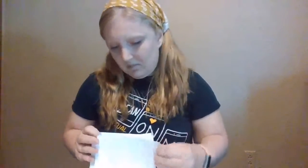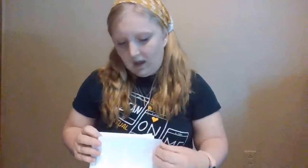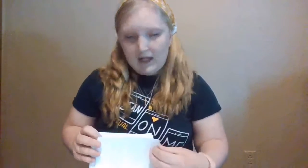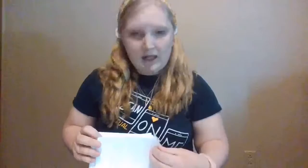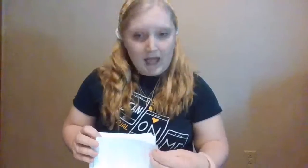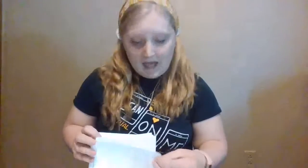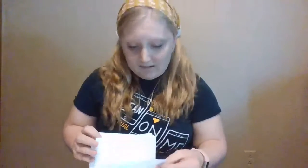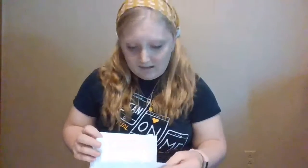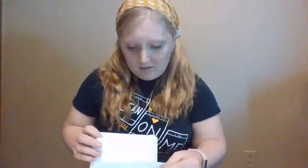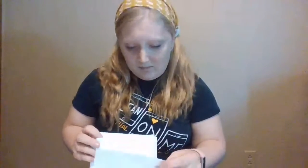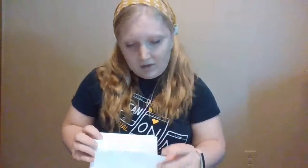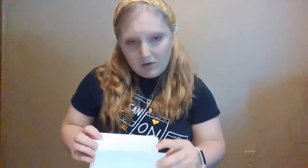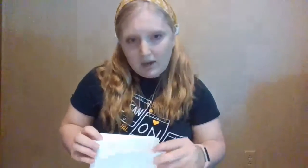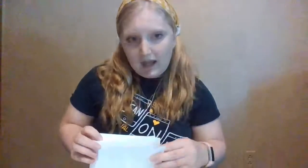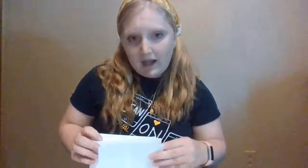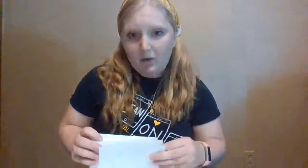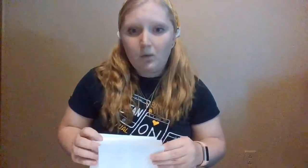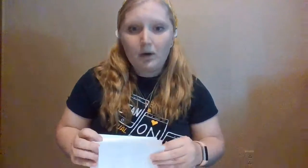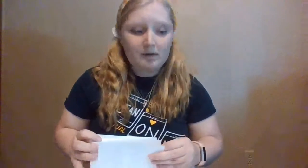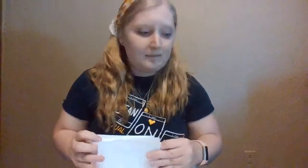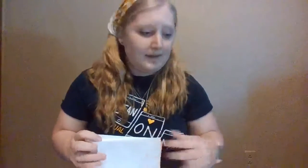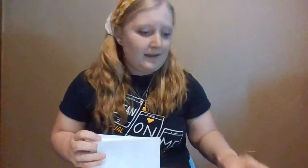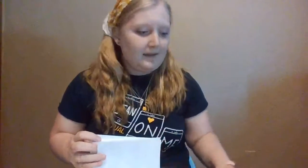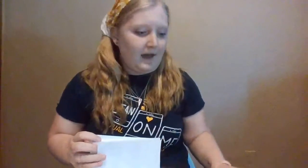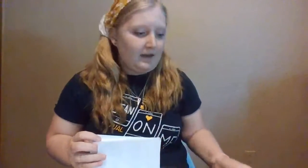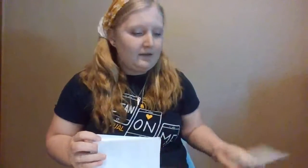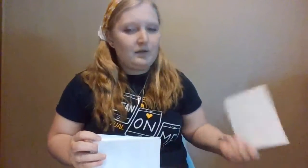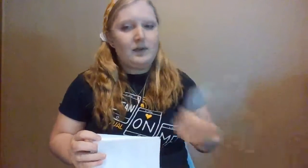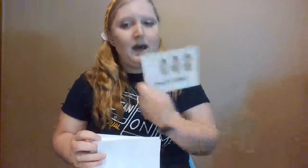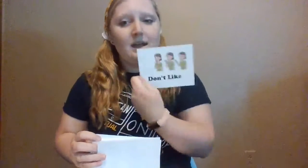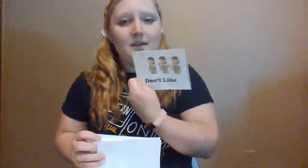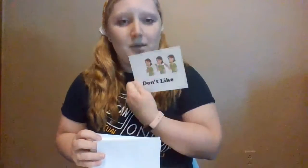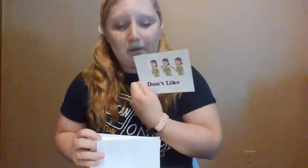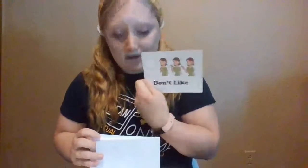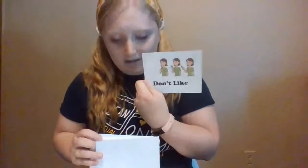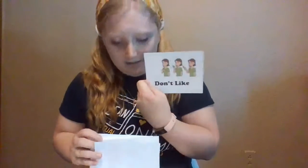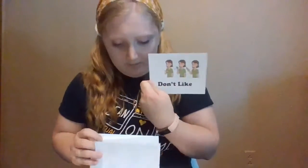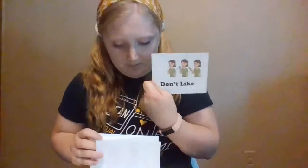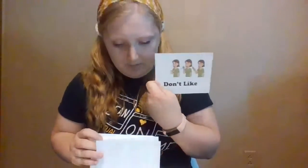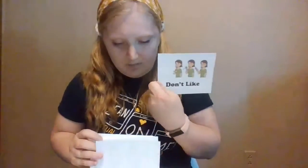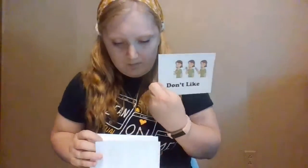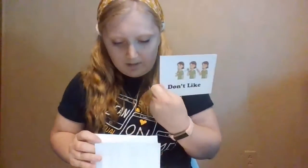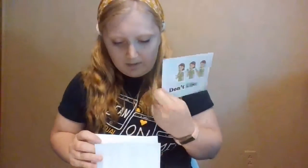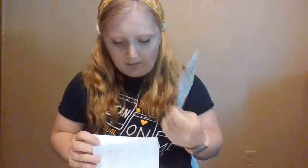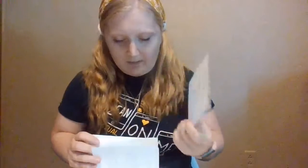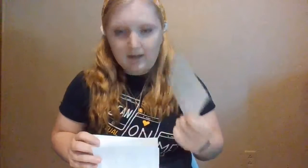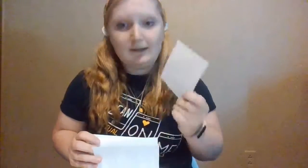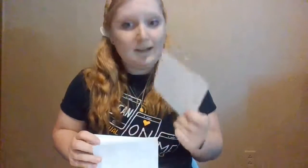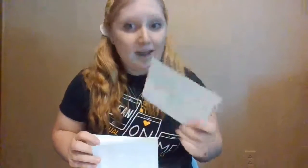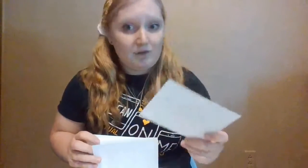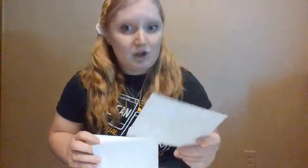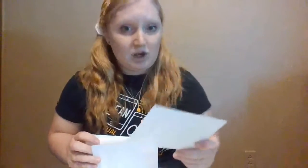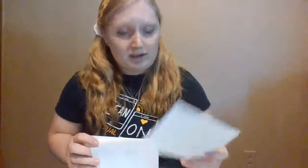a class that you maybe don't like or something like that. So that is what we're going to do. We're going to do a little scavenger hunt.